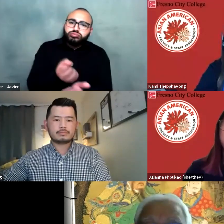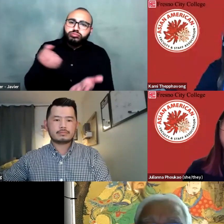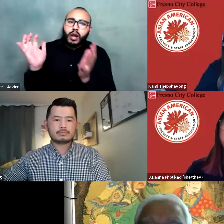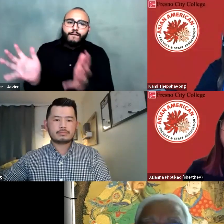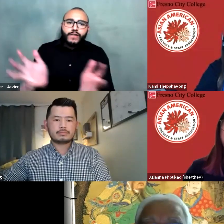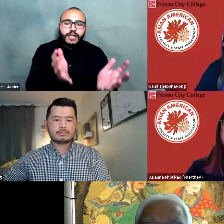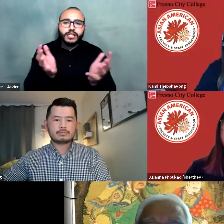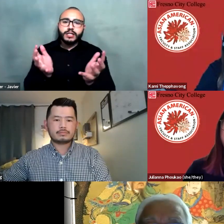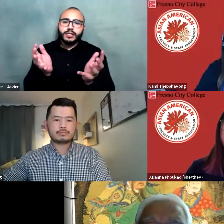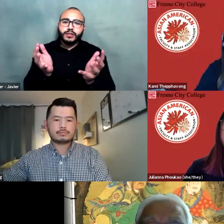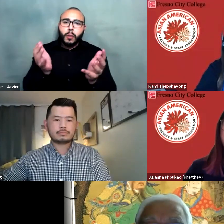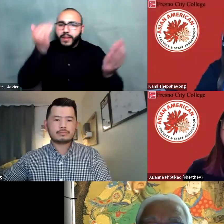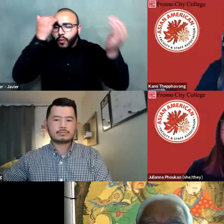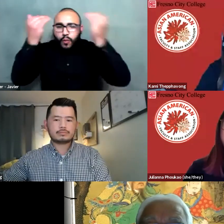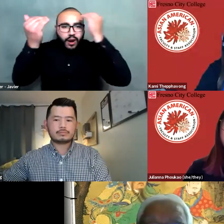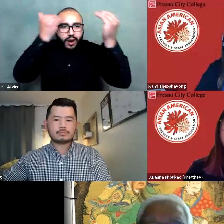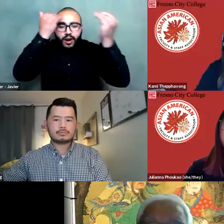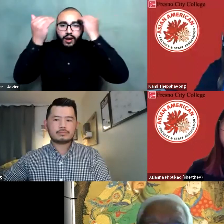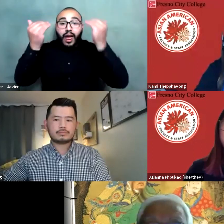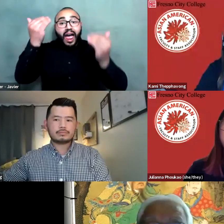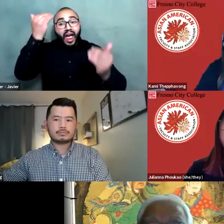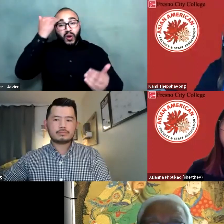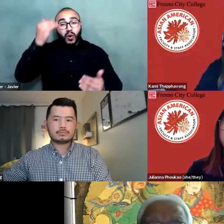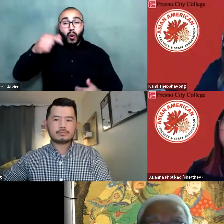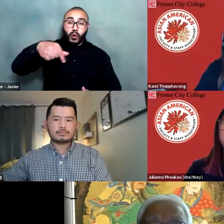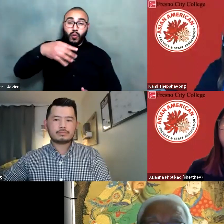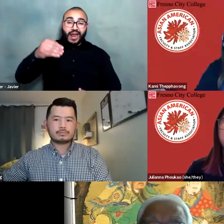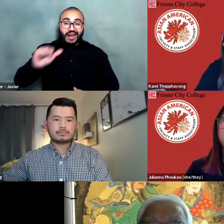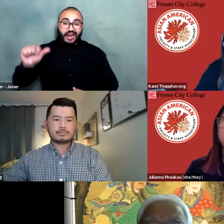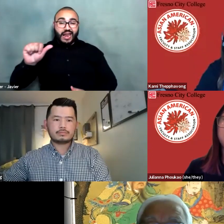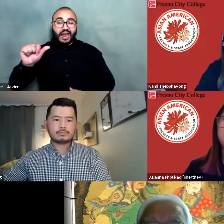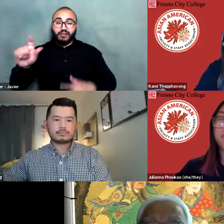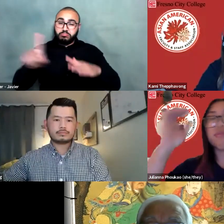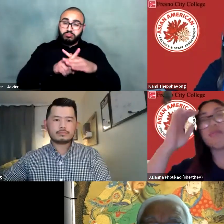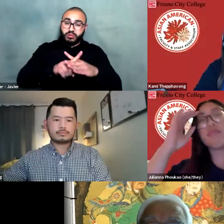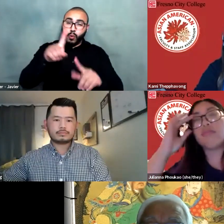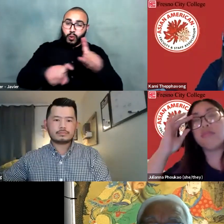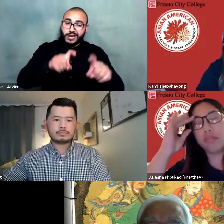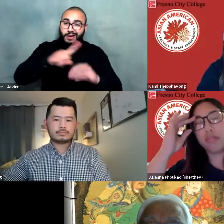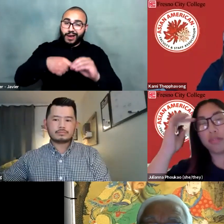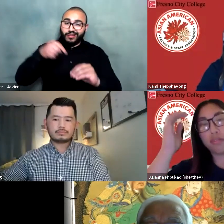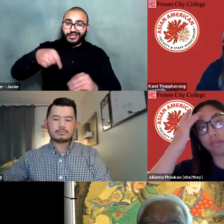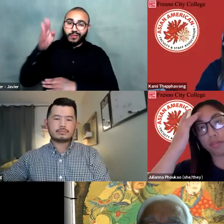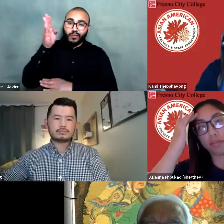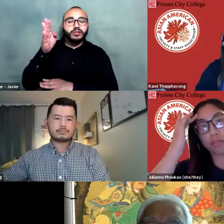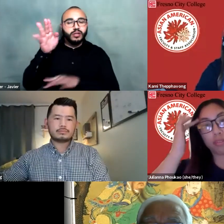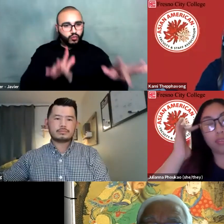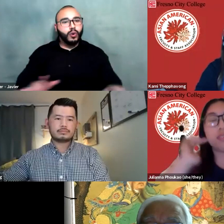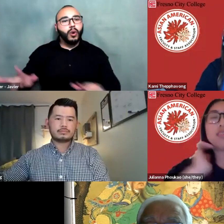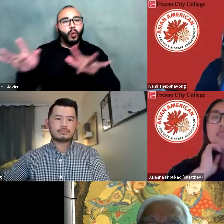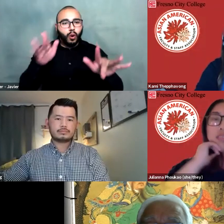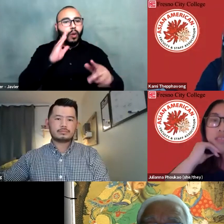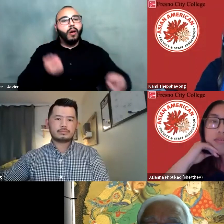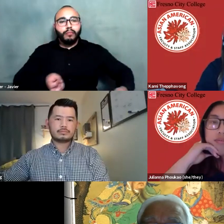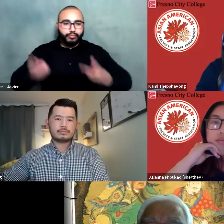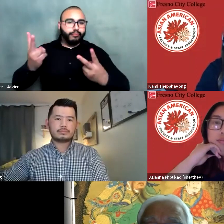aware. I know there have been some questions in the Q&A about this presentation. It is being recorded and it will